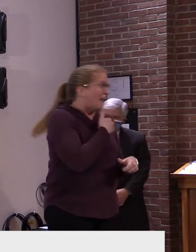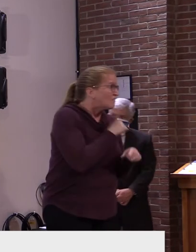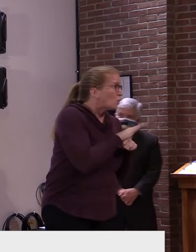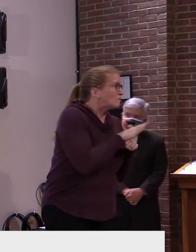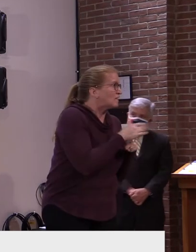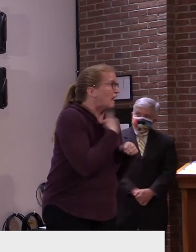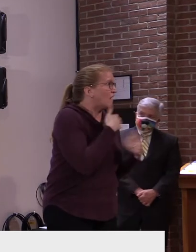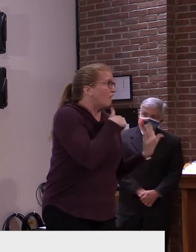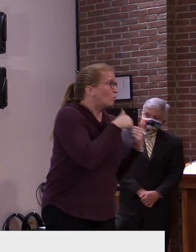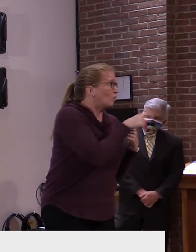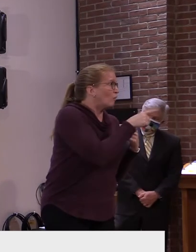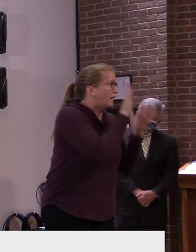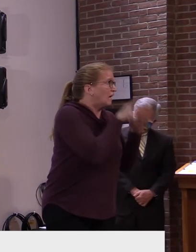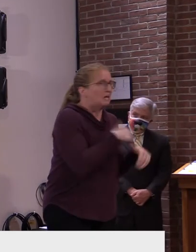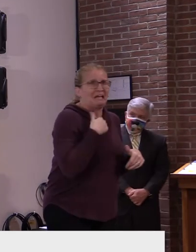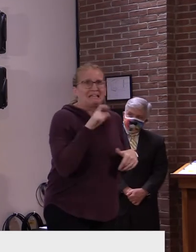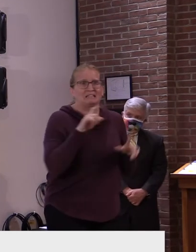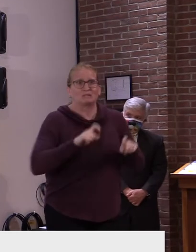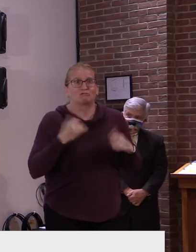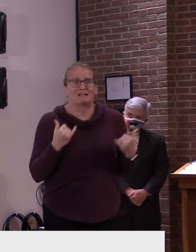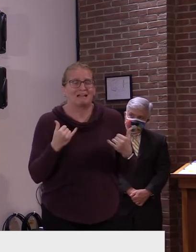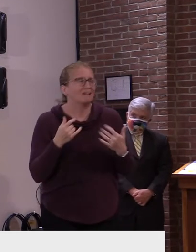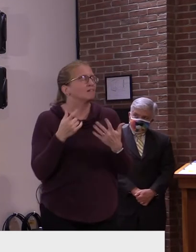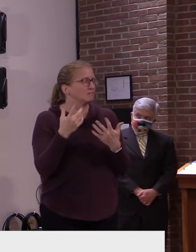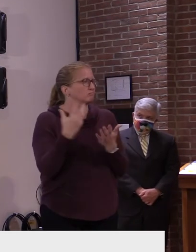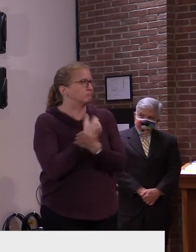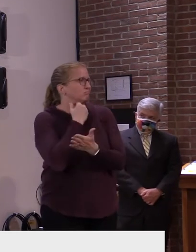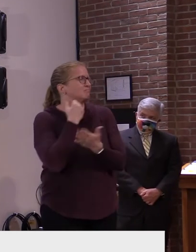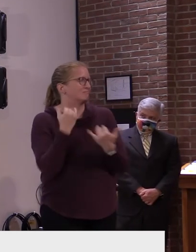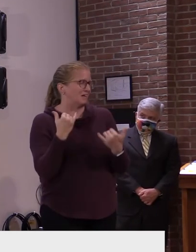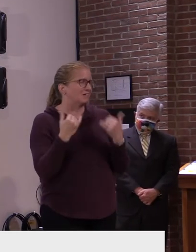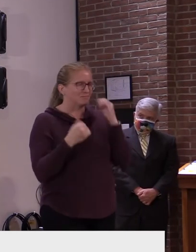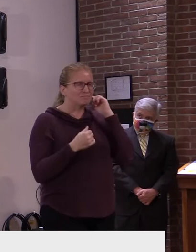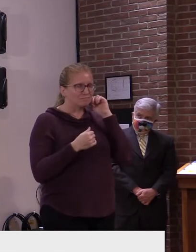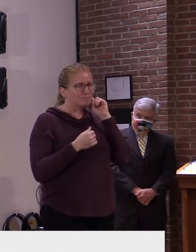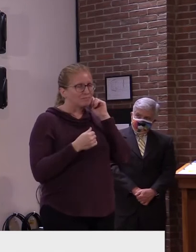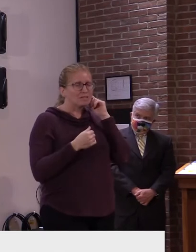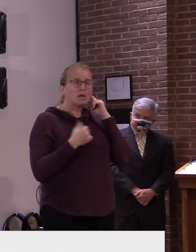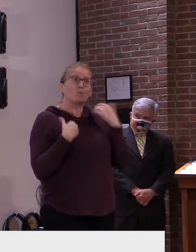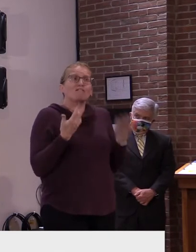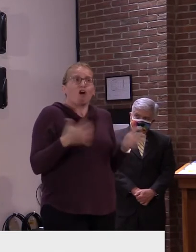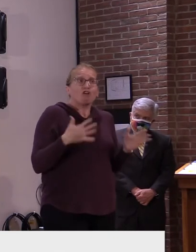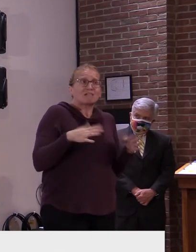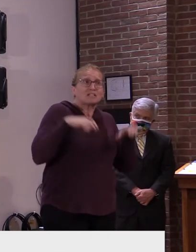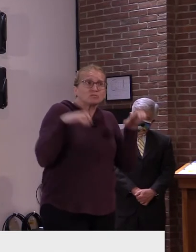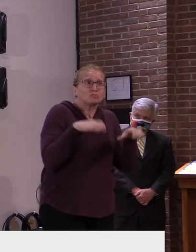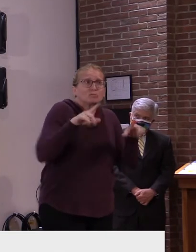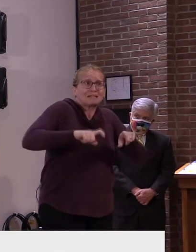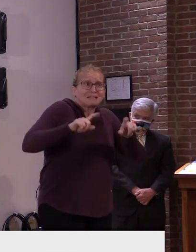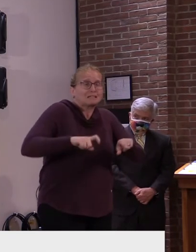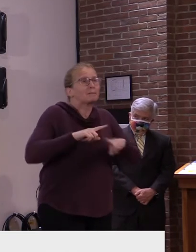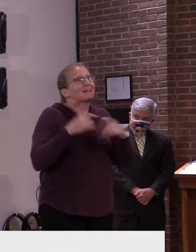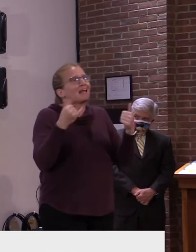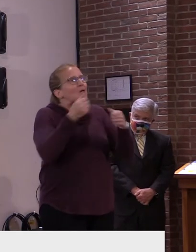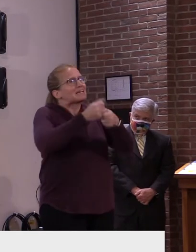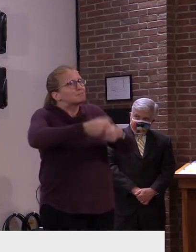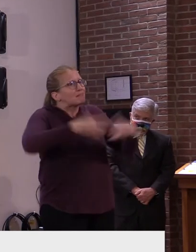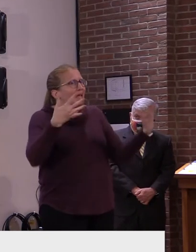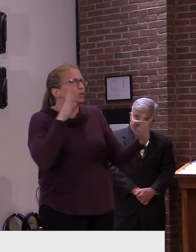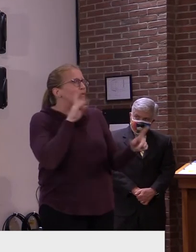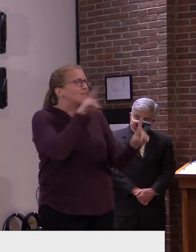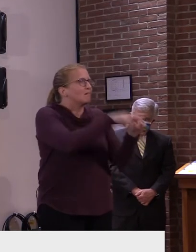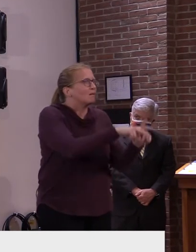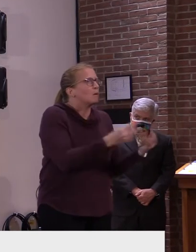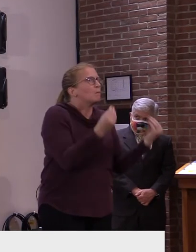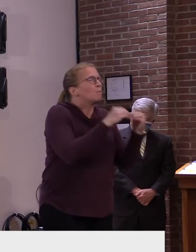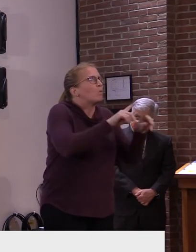already uh happening but more now expanded to the education sector i